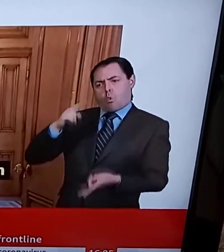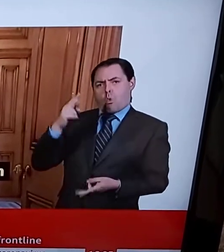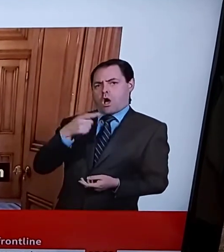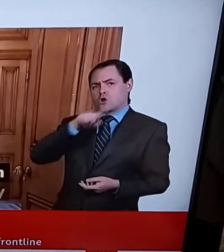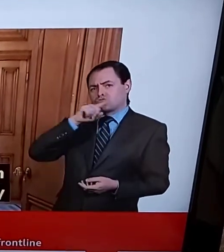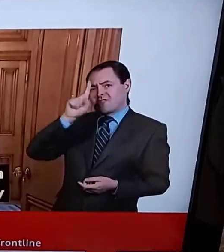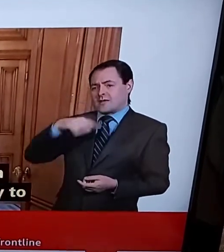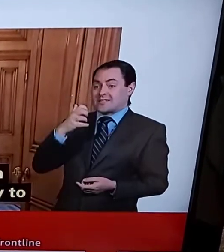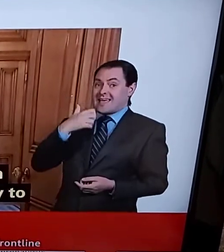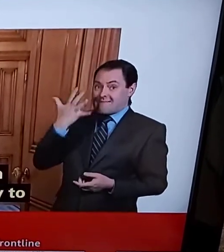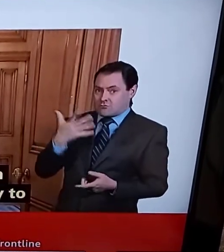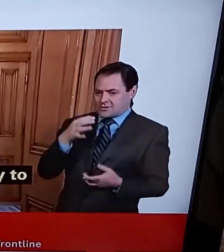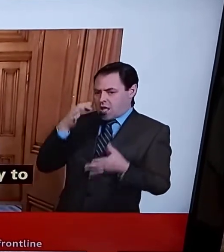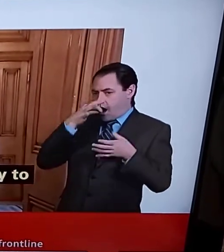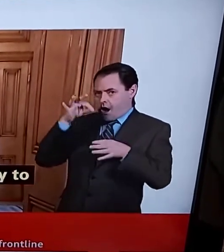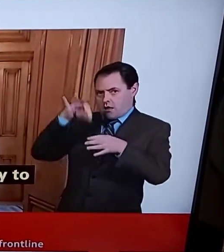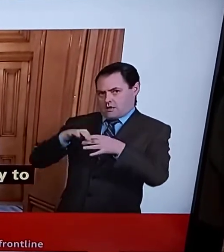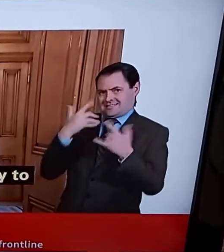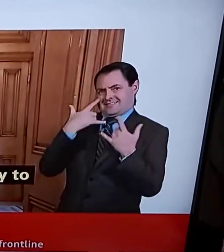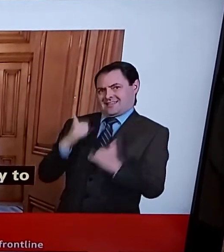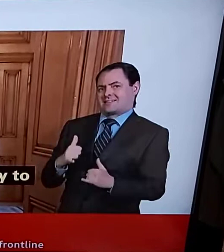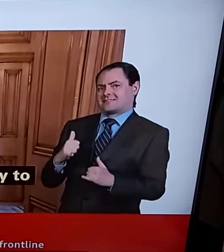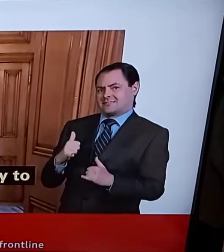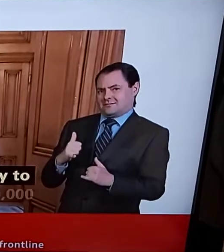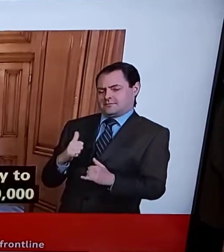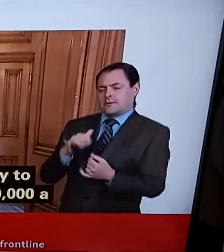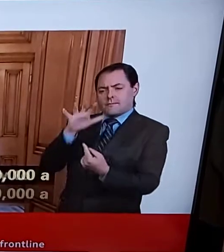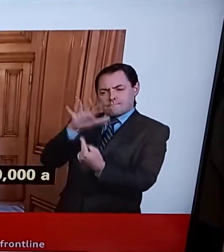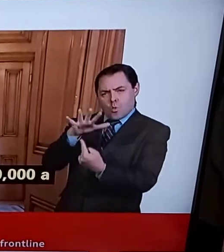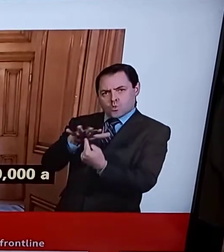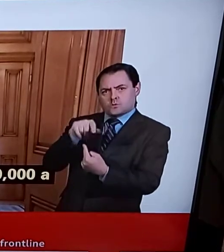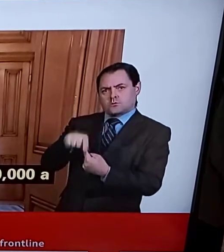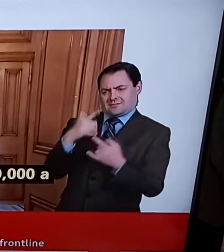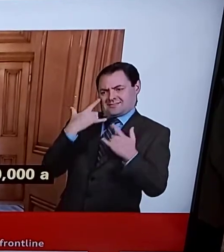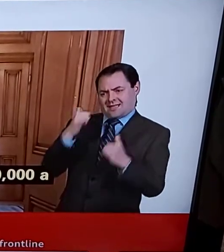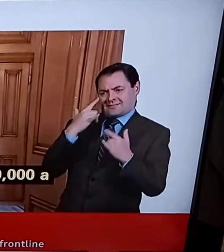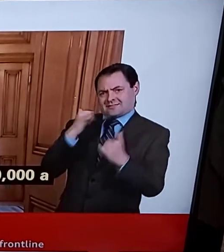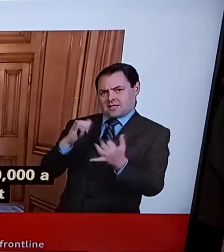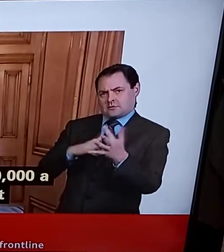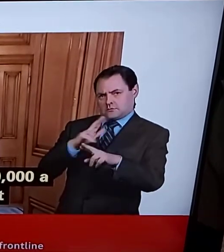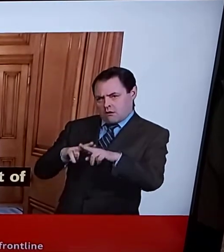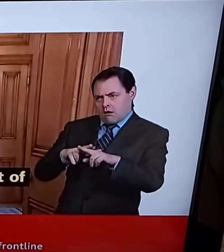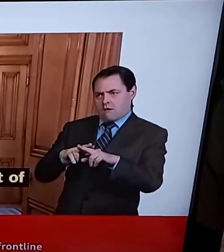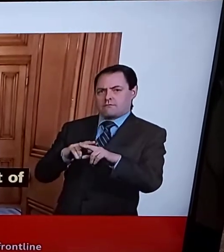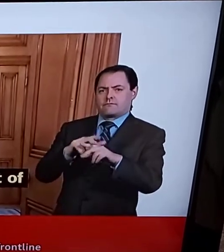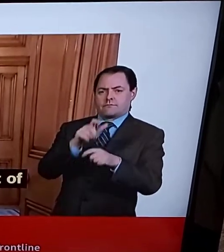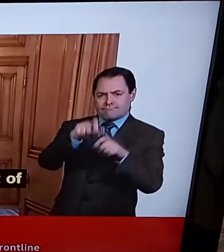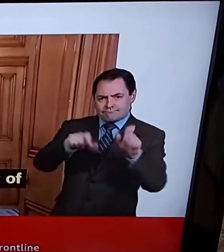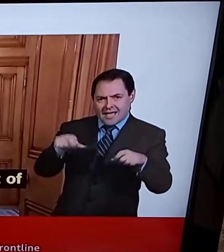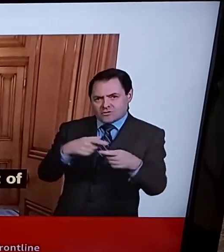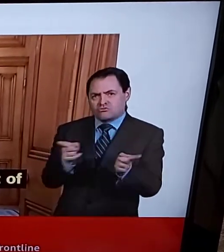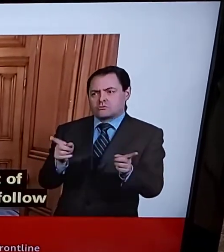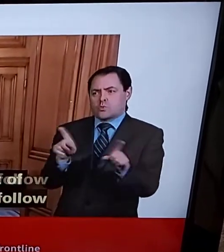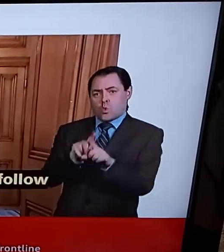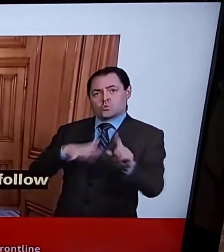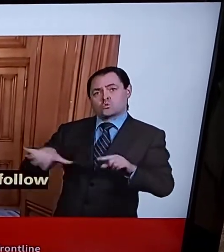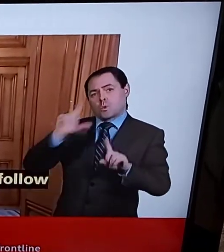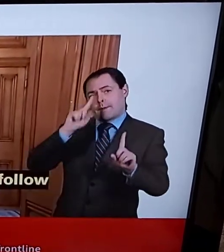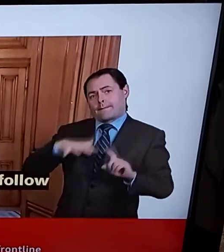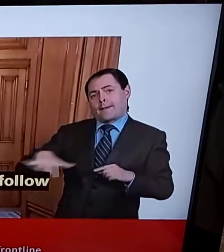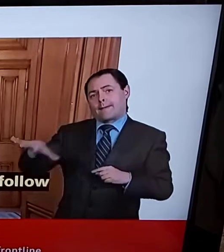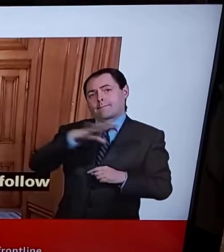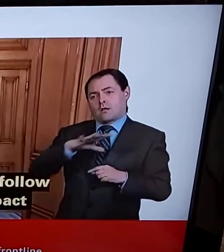day. Testing is a critical part of the clinical pathway that we all follow in seeking to reduce the impact of COVID-19.